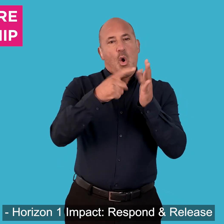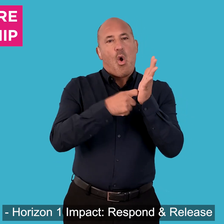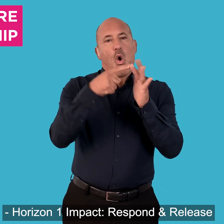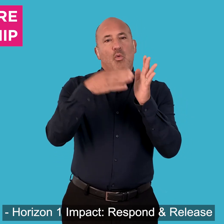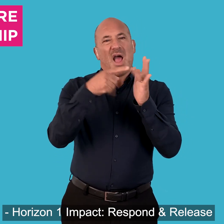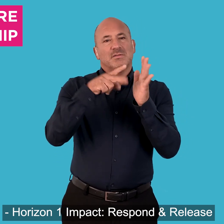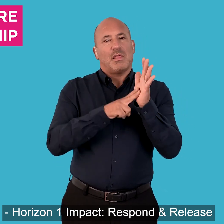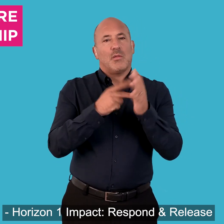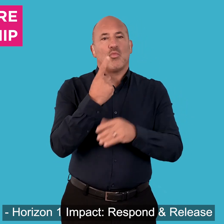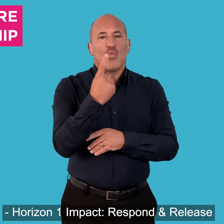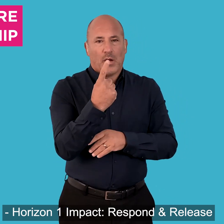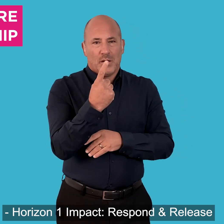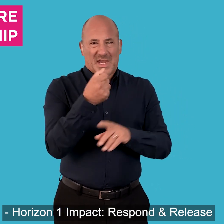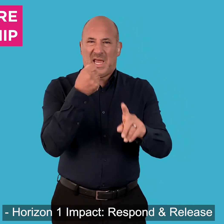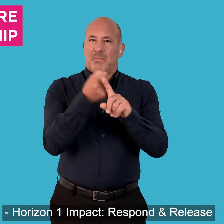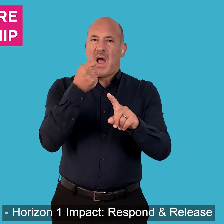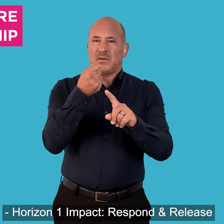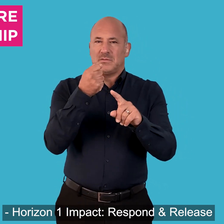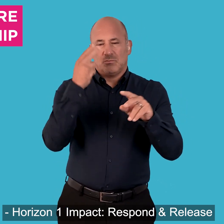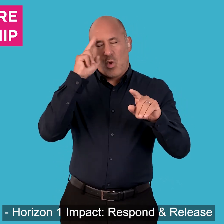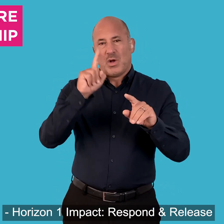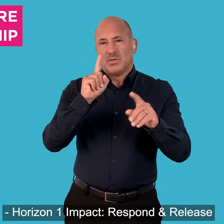Horizon 1 – Impact, Respond and Release.